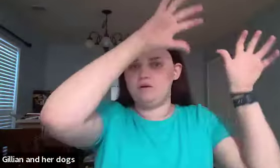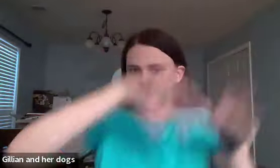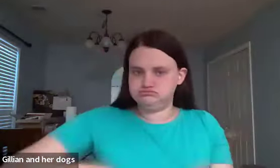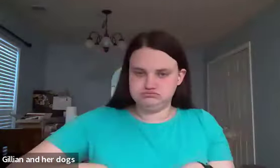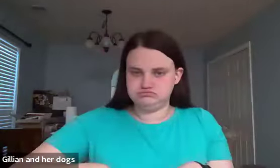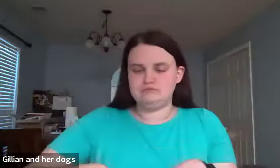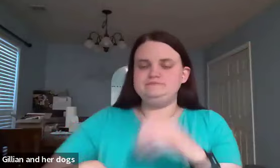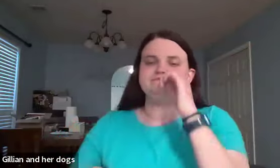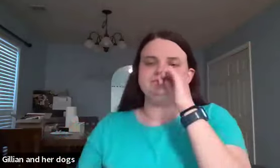downpour.